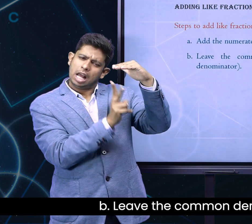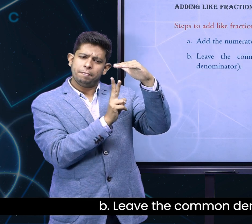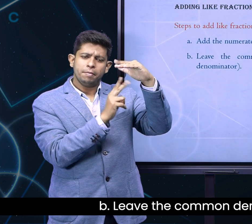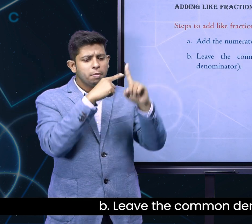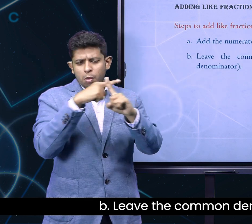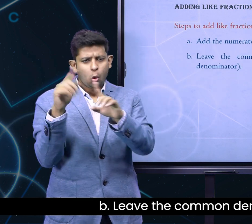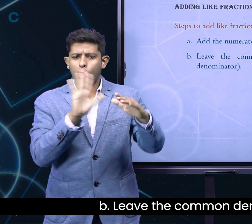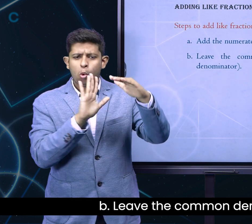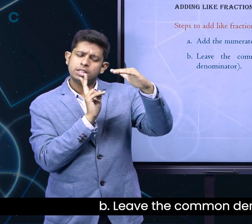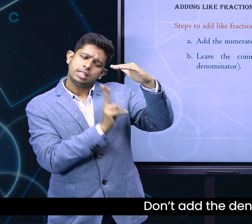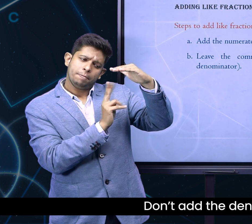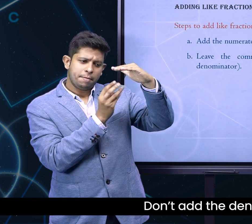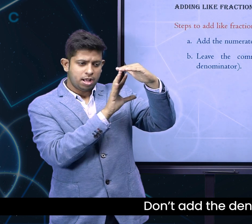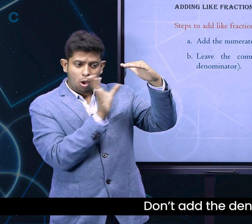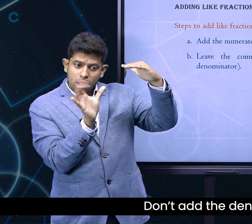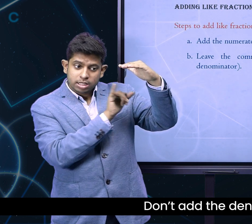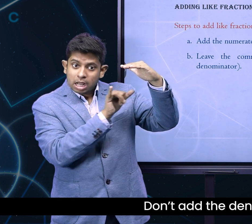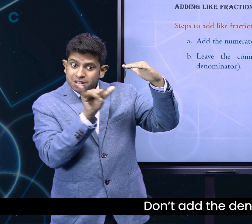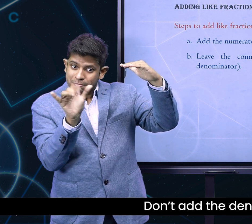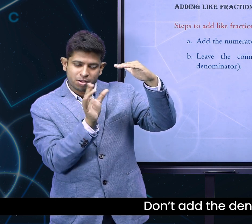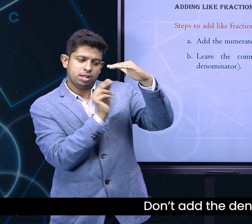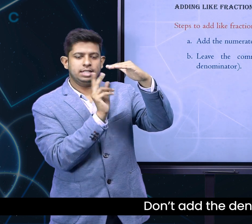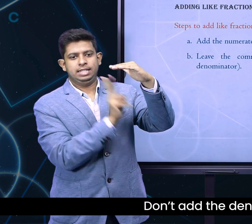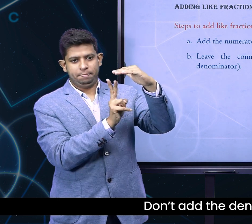Leave the common denominator same, don't add the denominator.